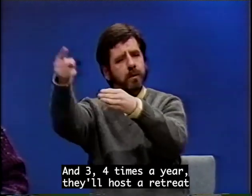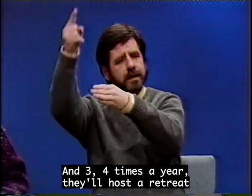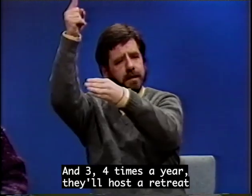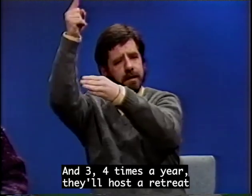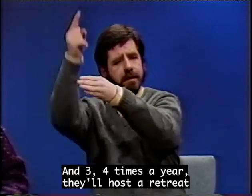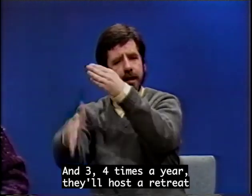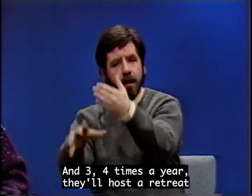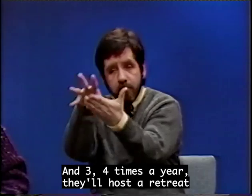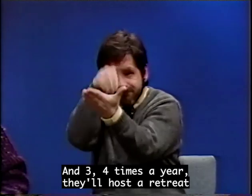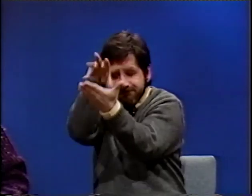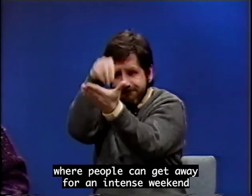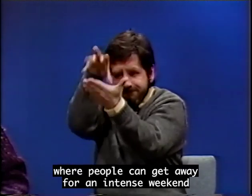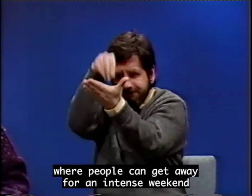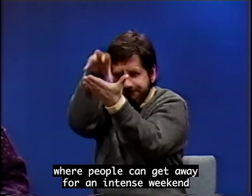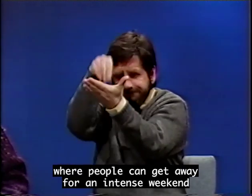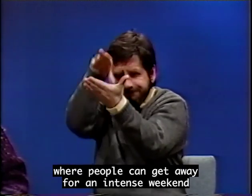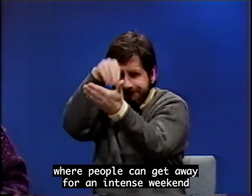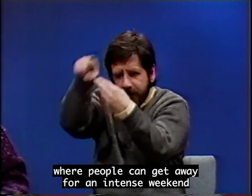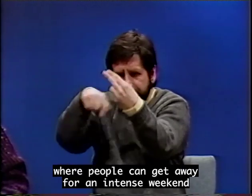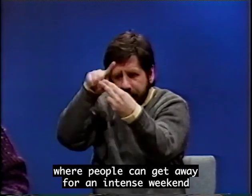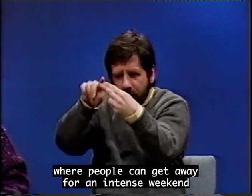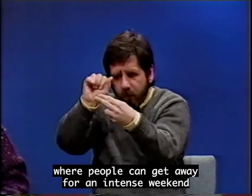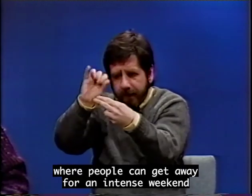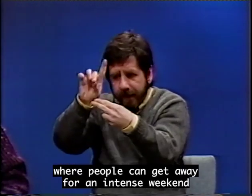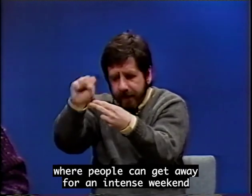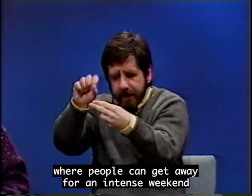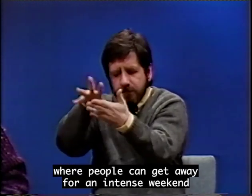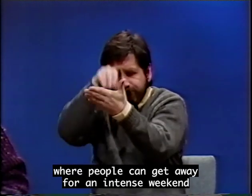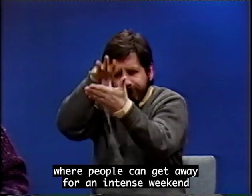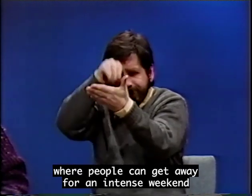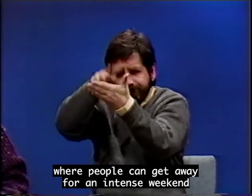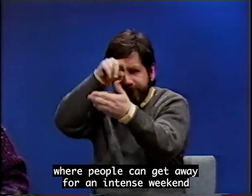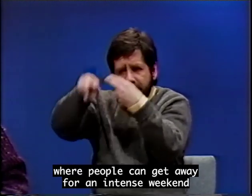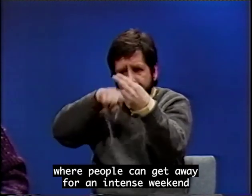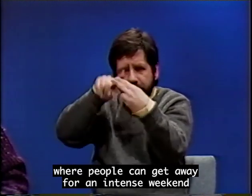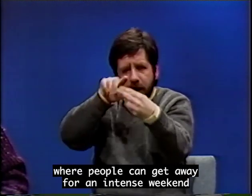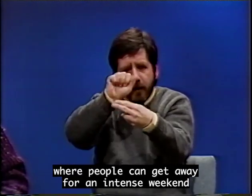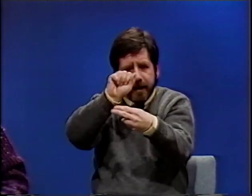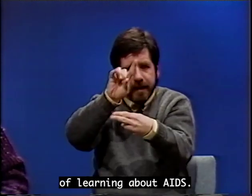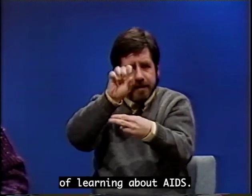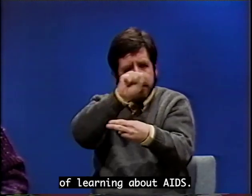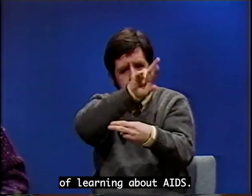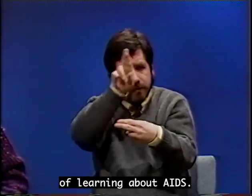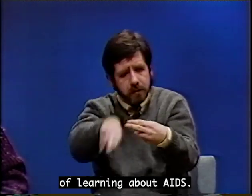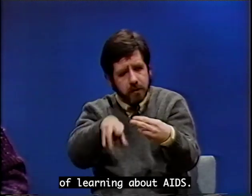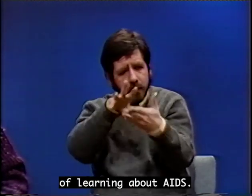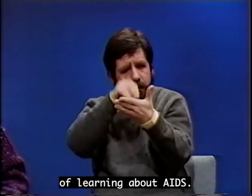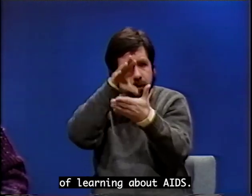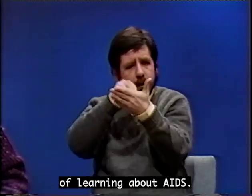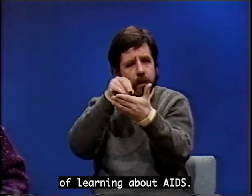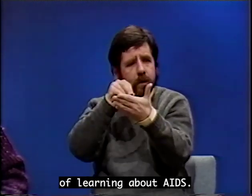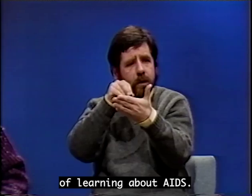retreat where people can get away for an intense weekend of learning about